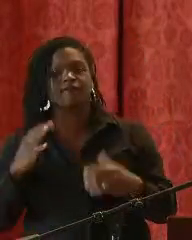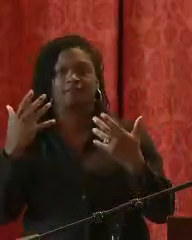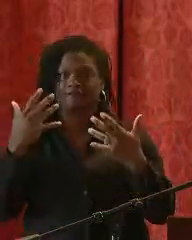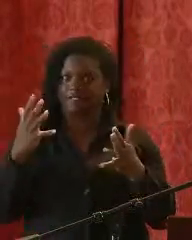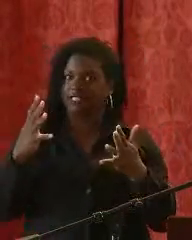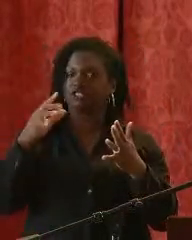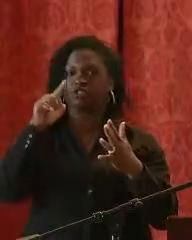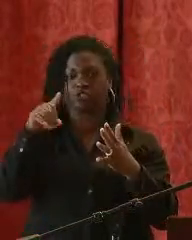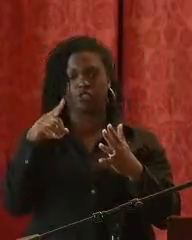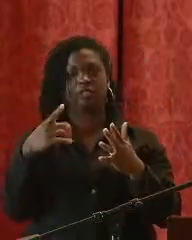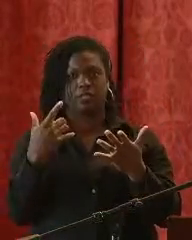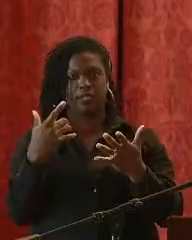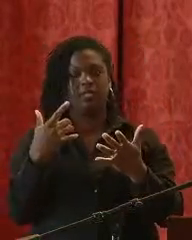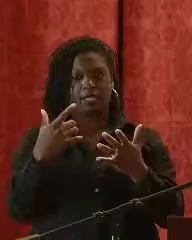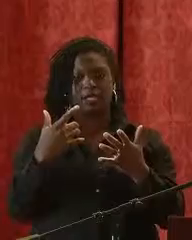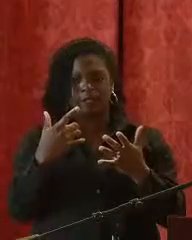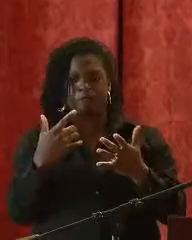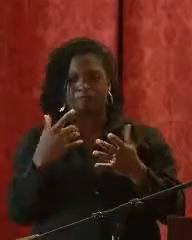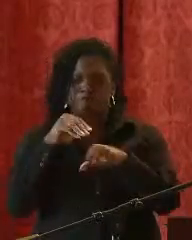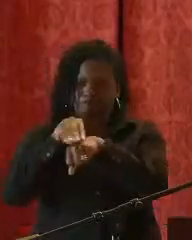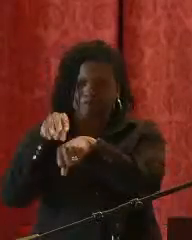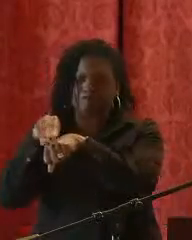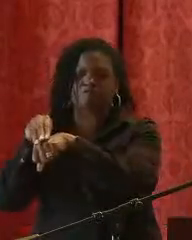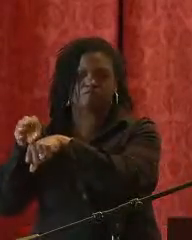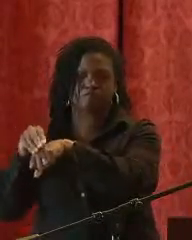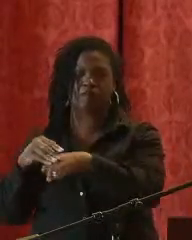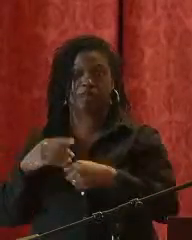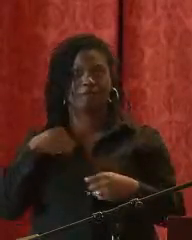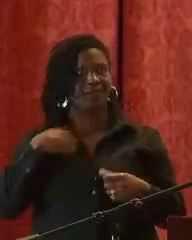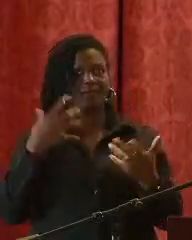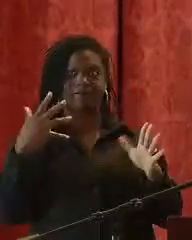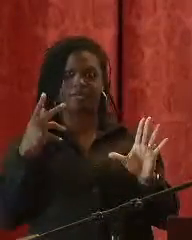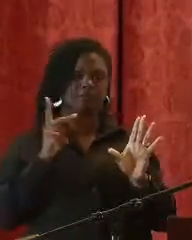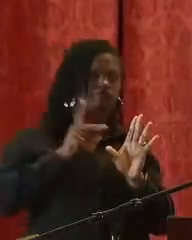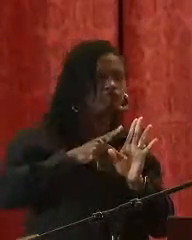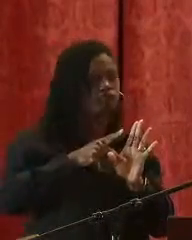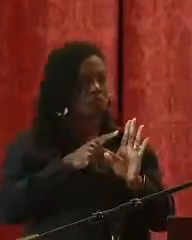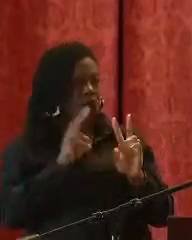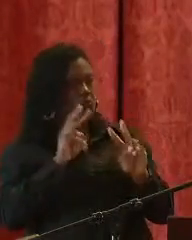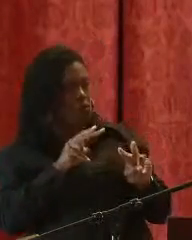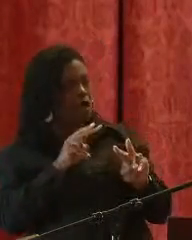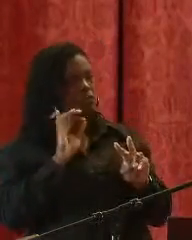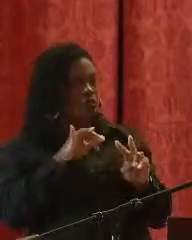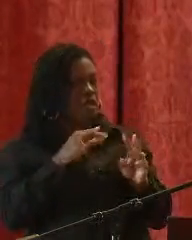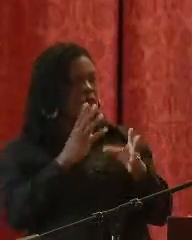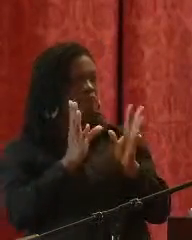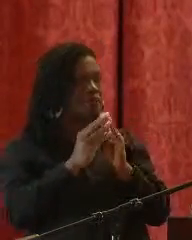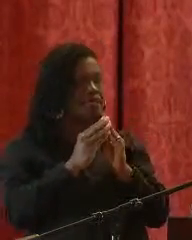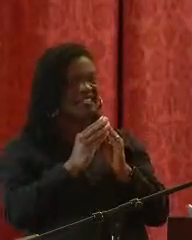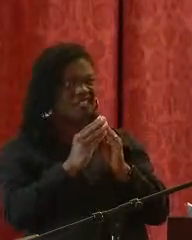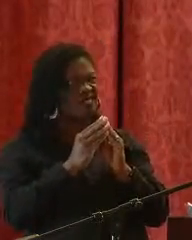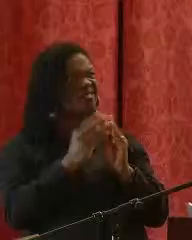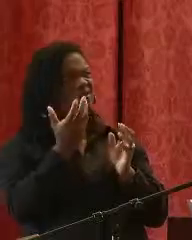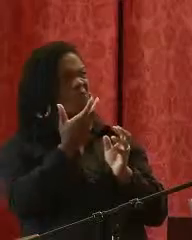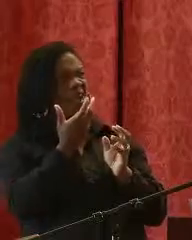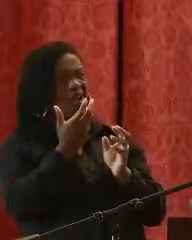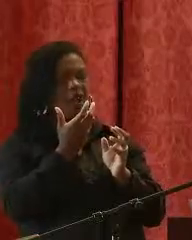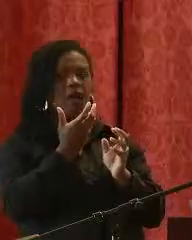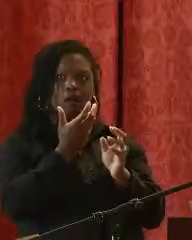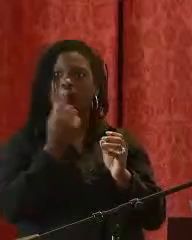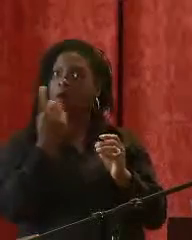IEP meetings with her and have witnessed her passion for our most vulnerable students. Her suggestions are